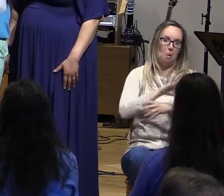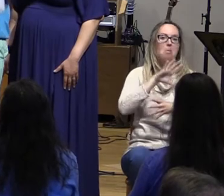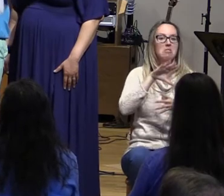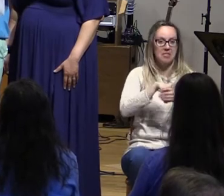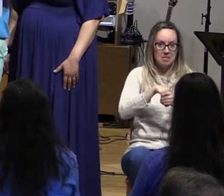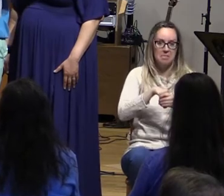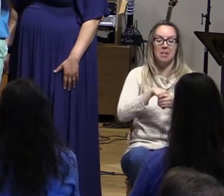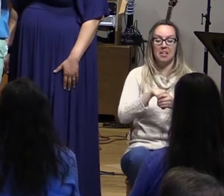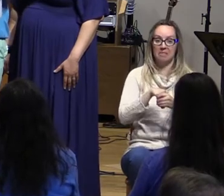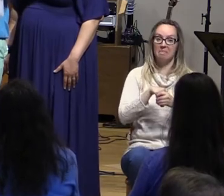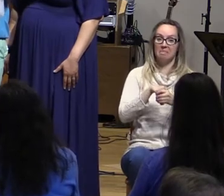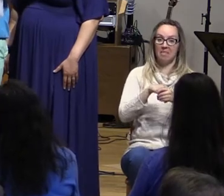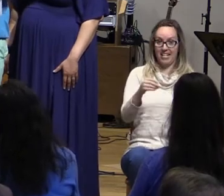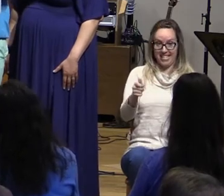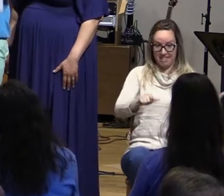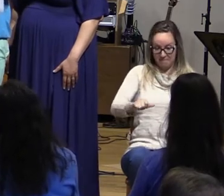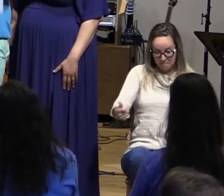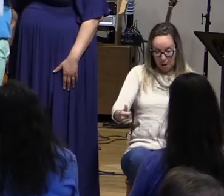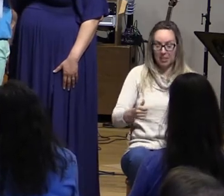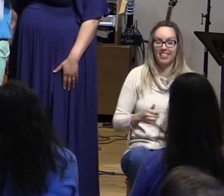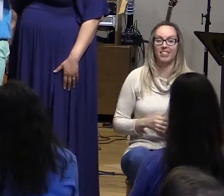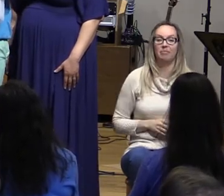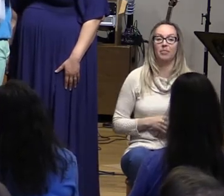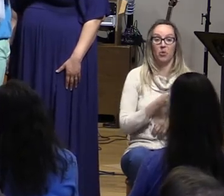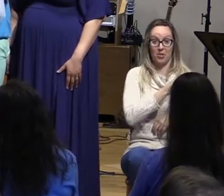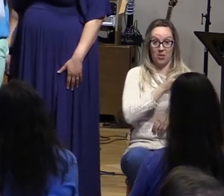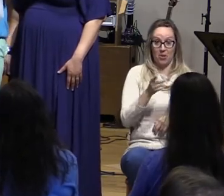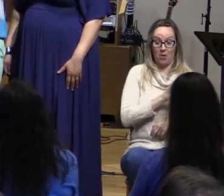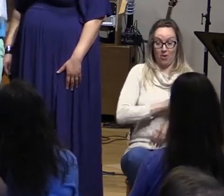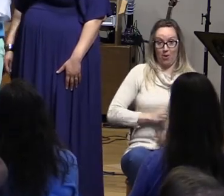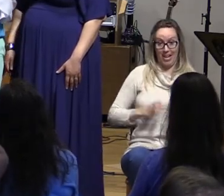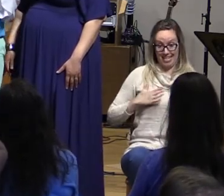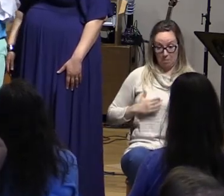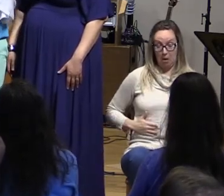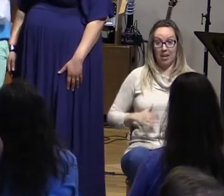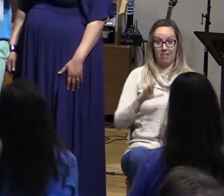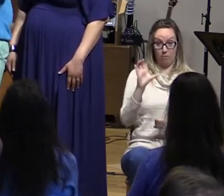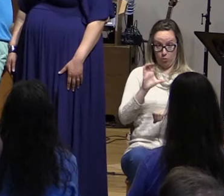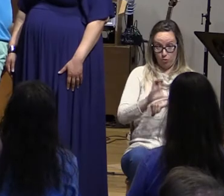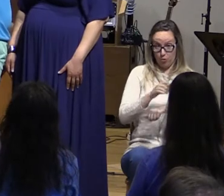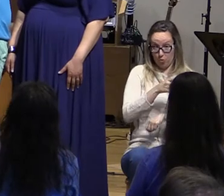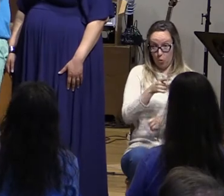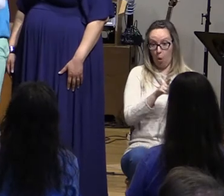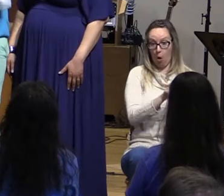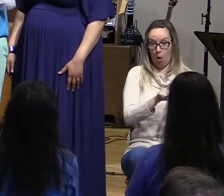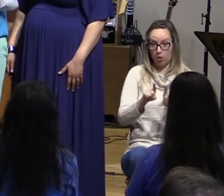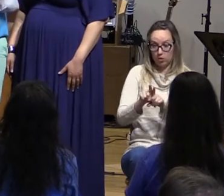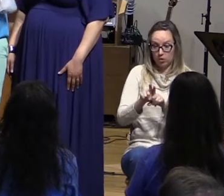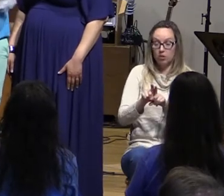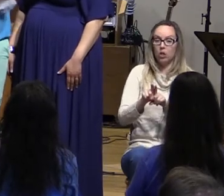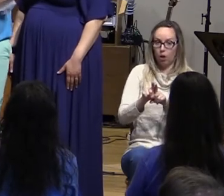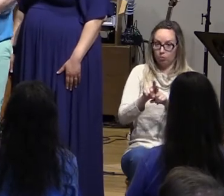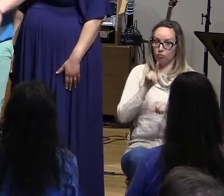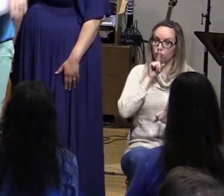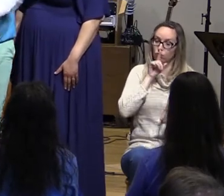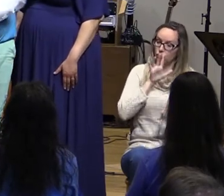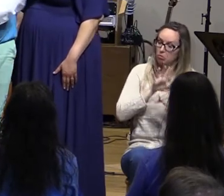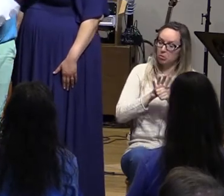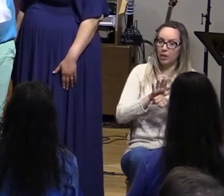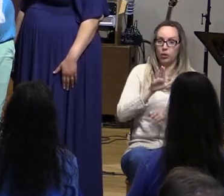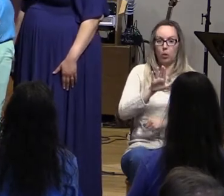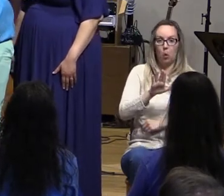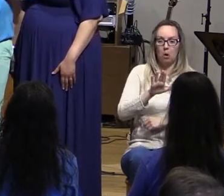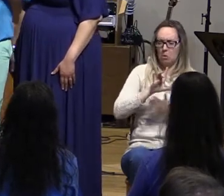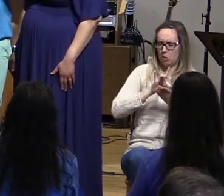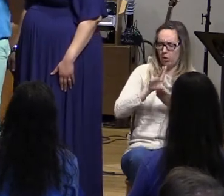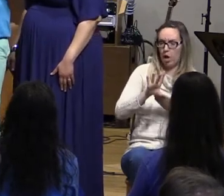in the sacrament of baptism. So do you, as Christ's body of the church, also reaffirm your rejection